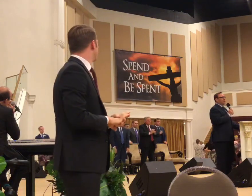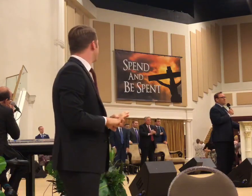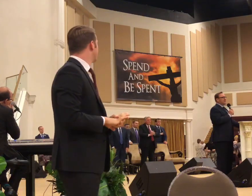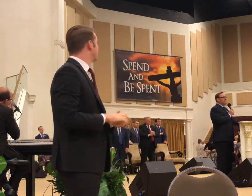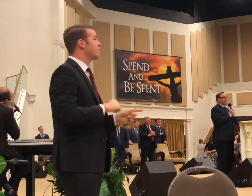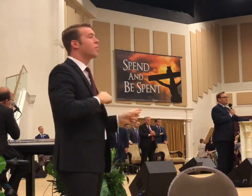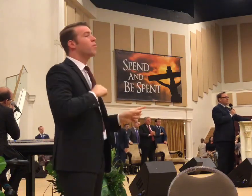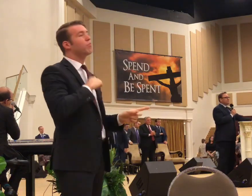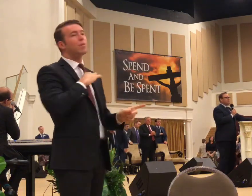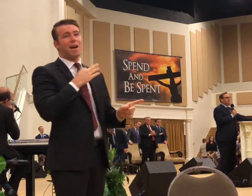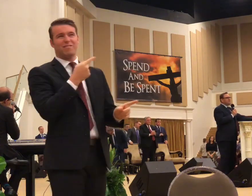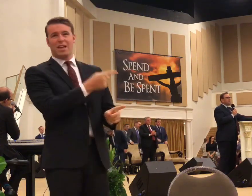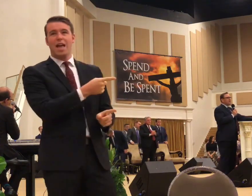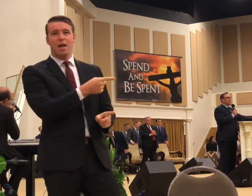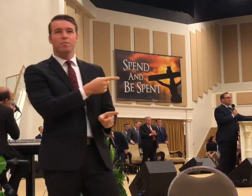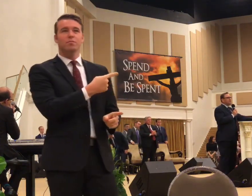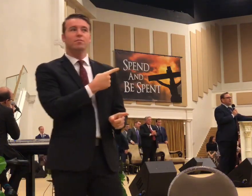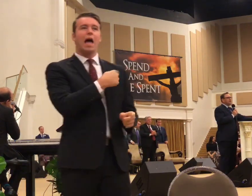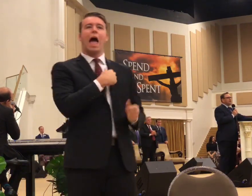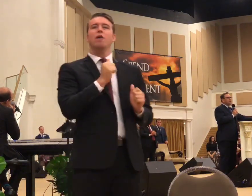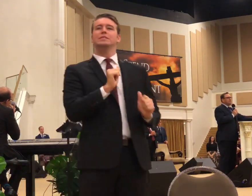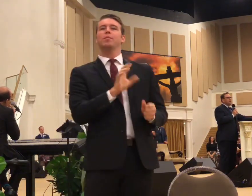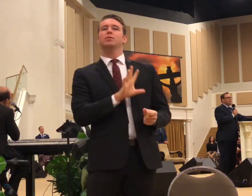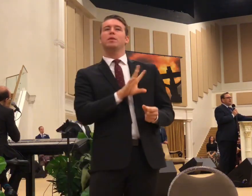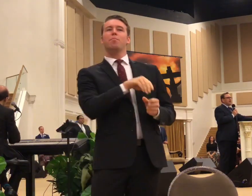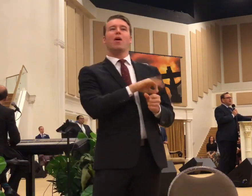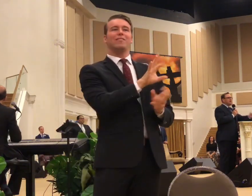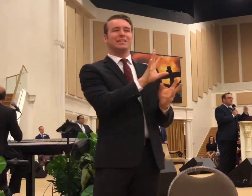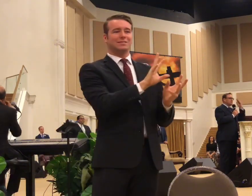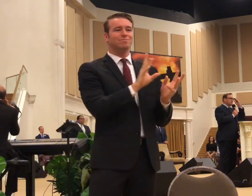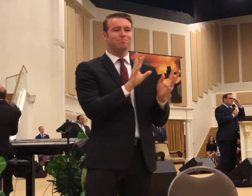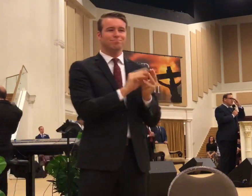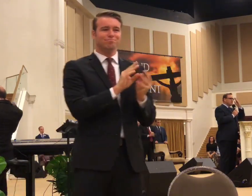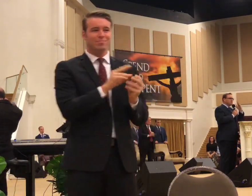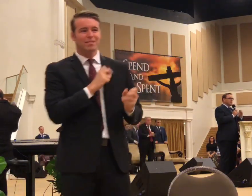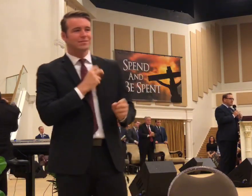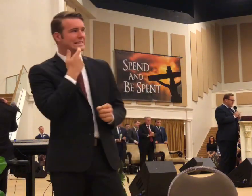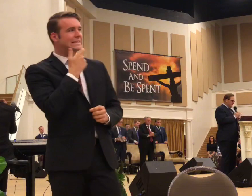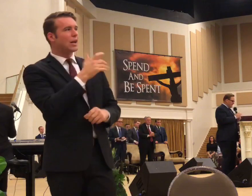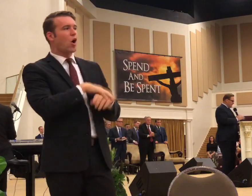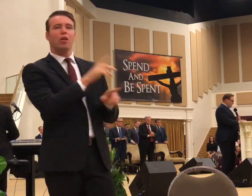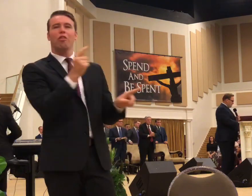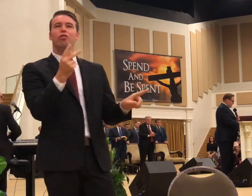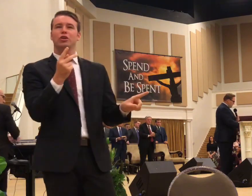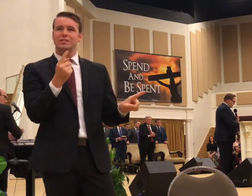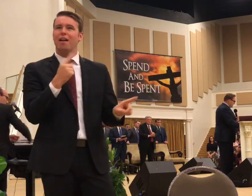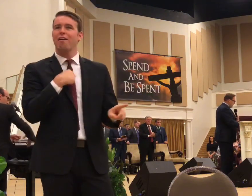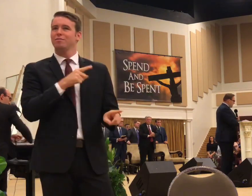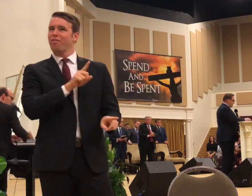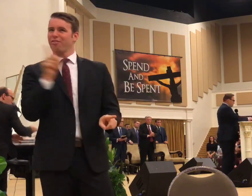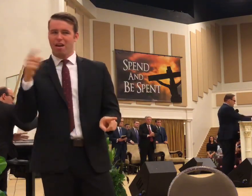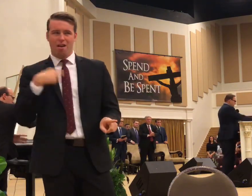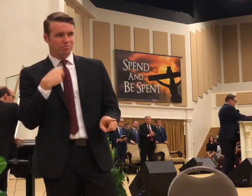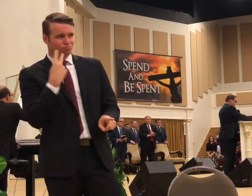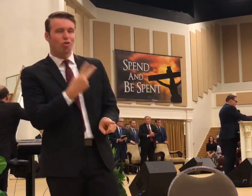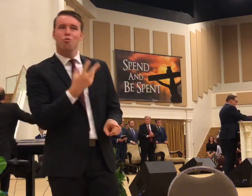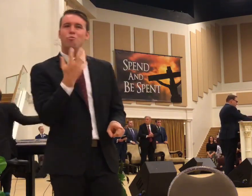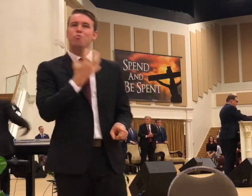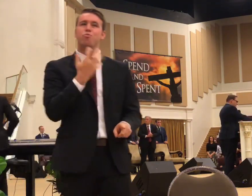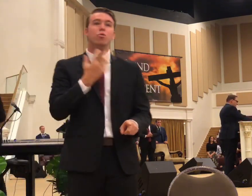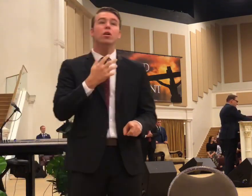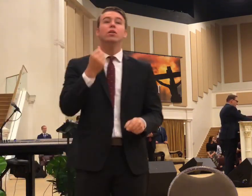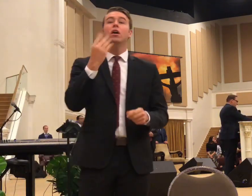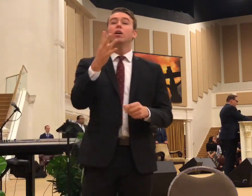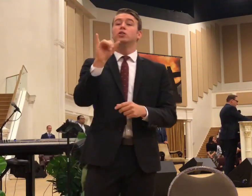I'm proud of them. I was able to be there for part of the meeting. Got in on Thursday evening, and let me just tell you,